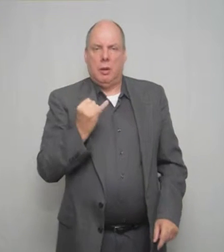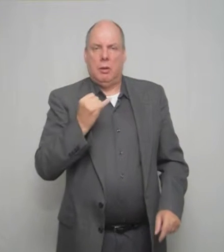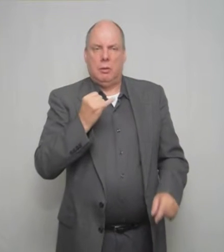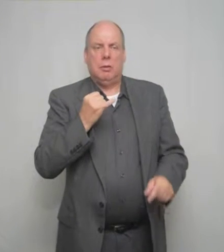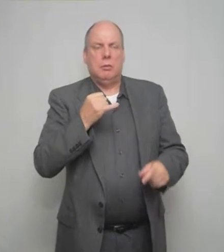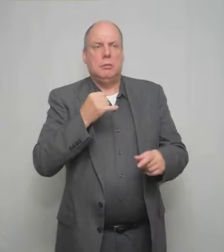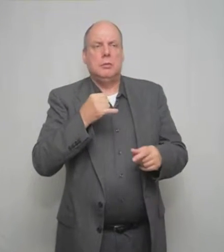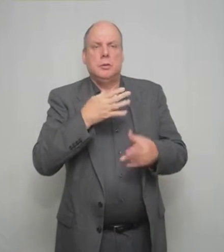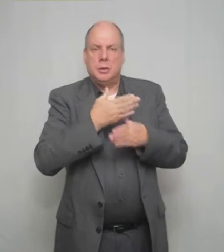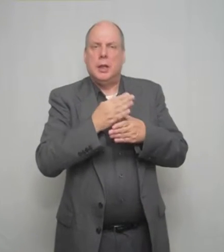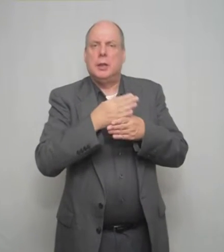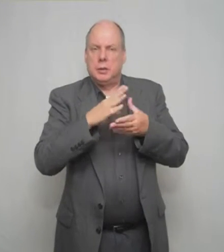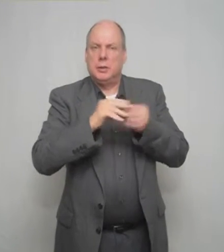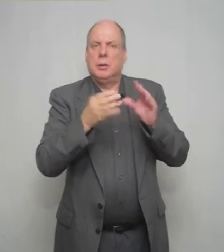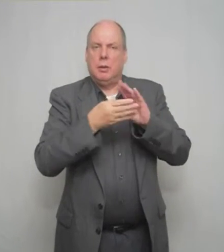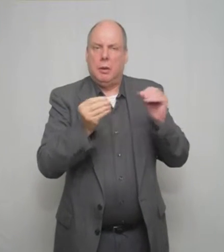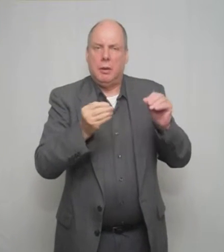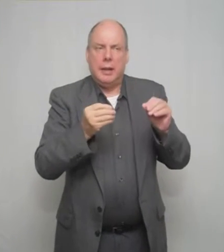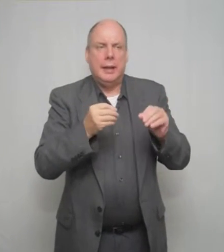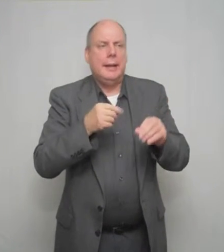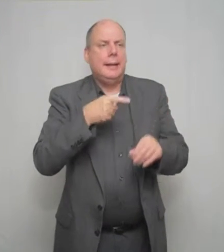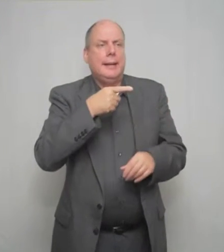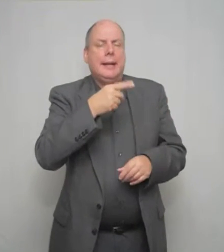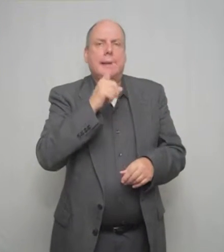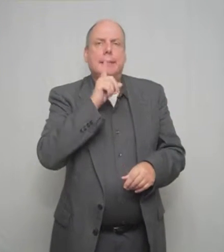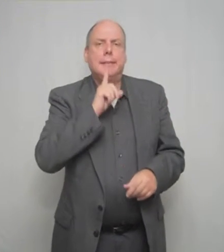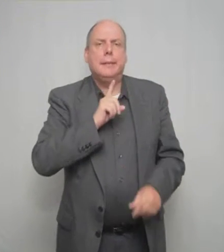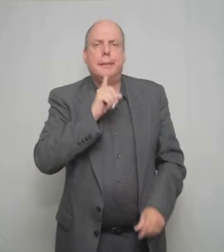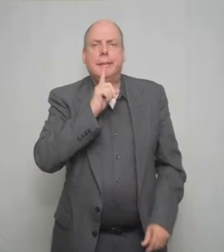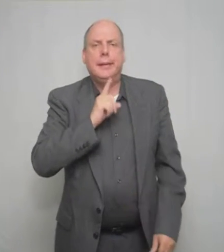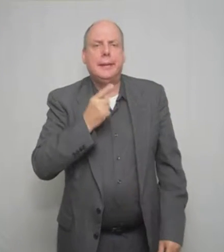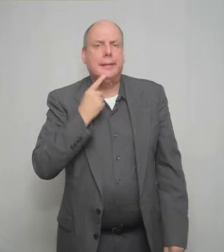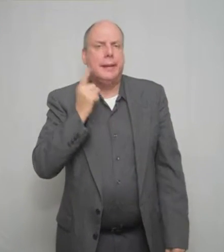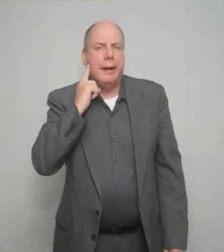Hernaro shared about some other friends of his who were deaf.